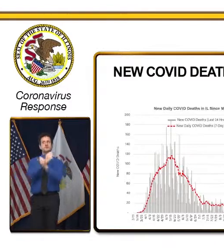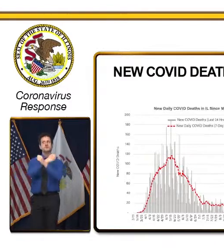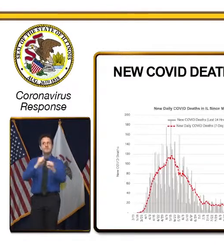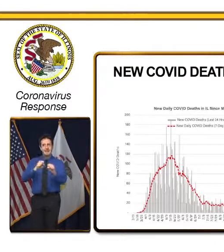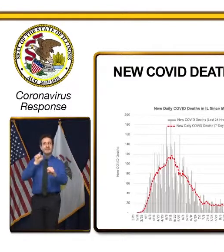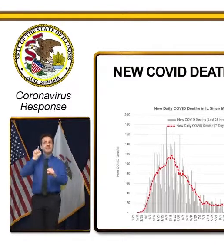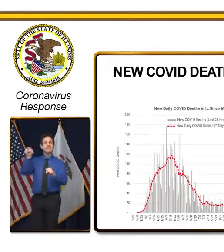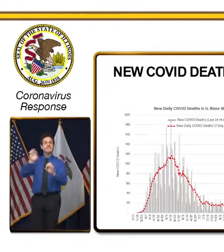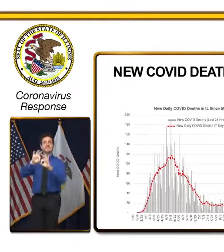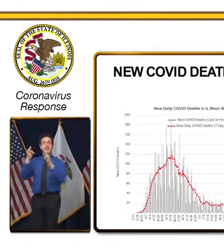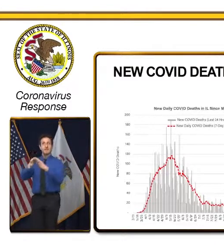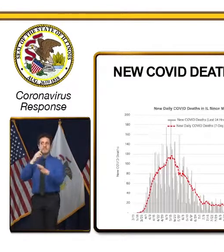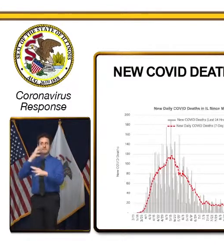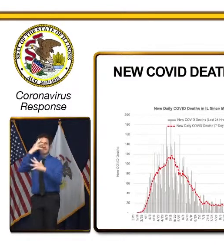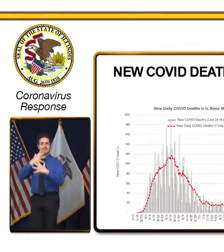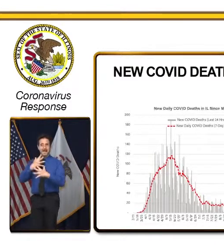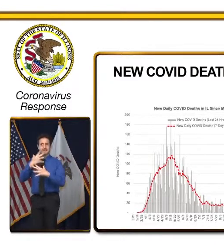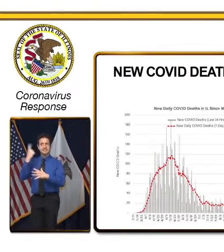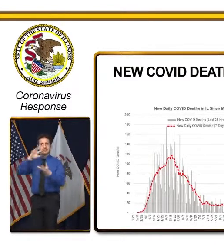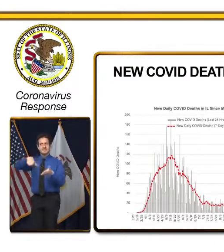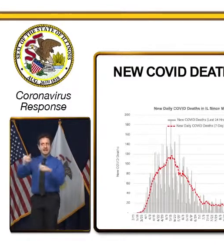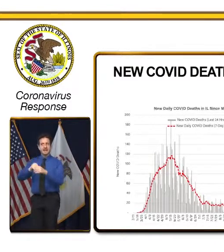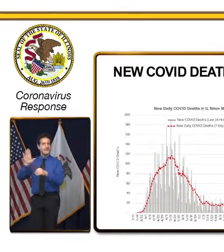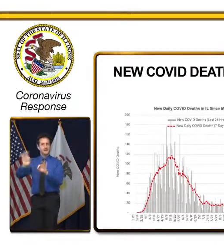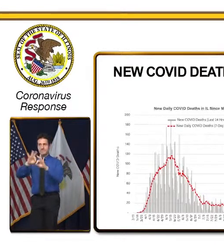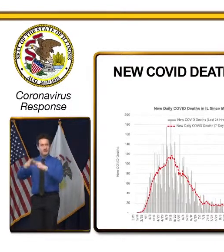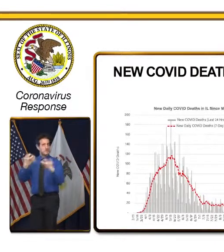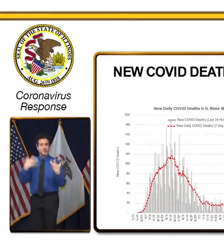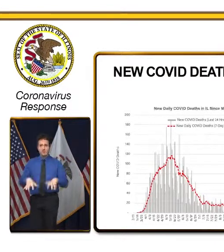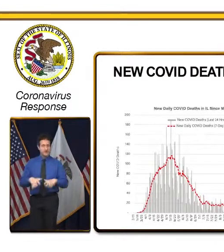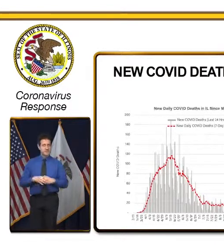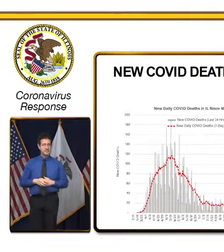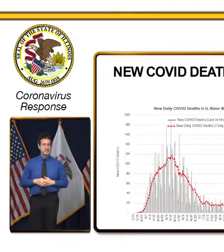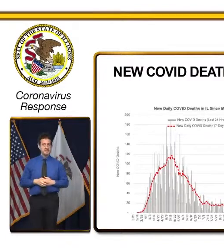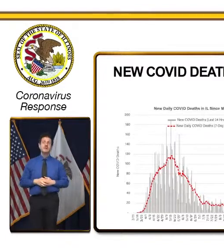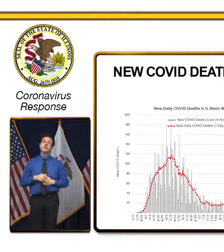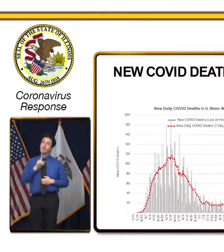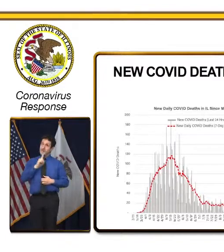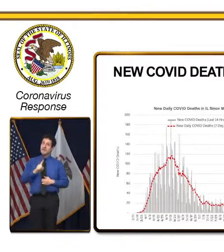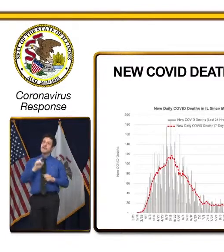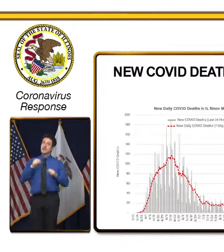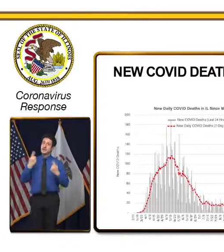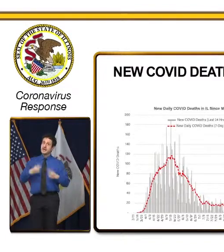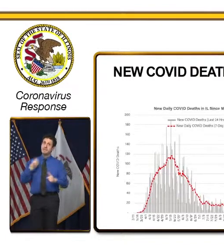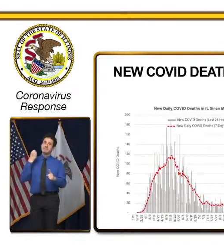tragedy. Because unfortunately, it could easily be yours.